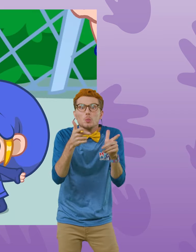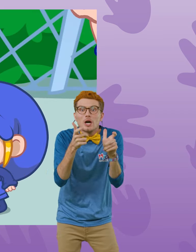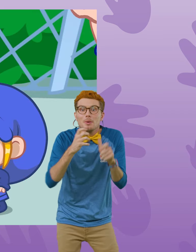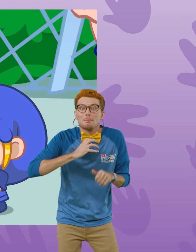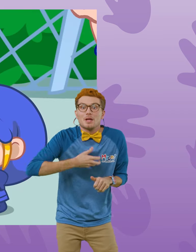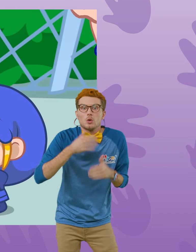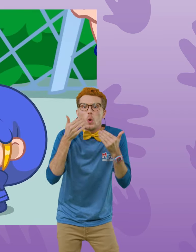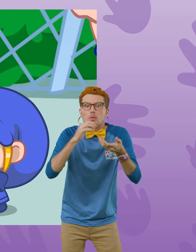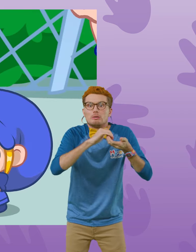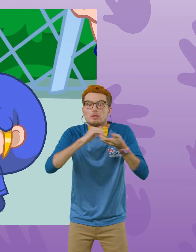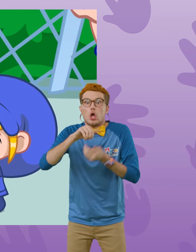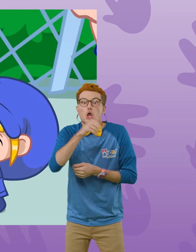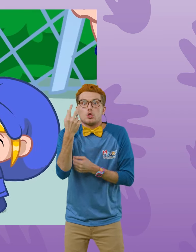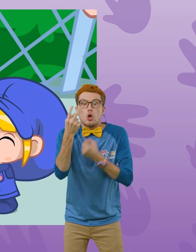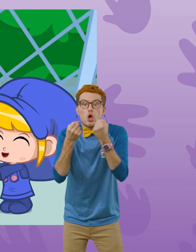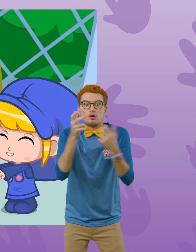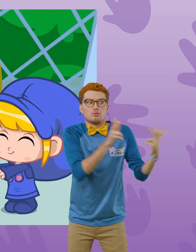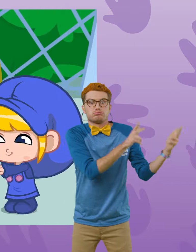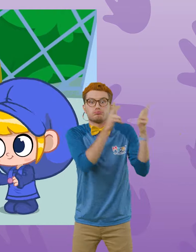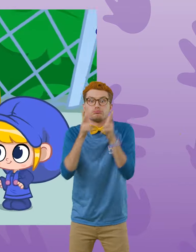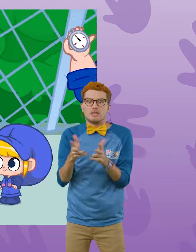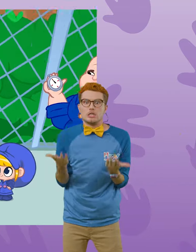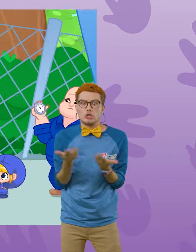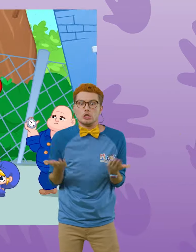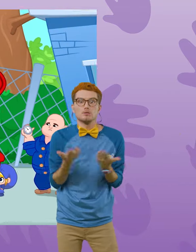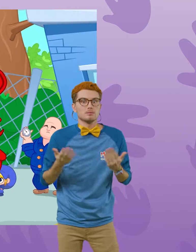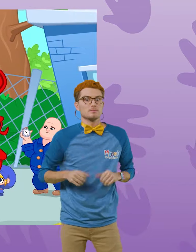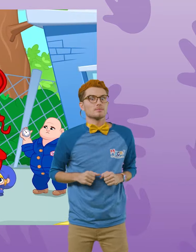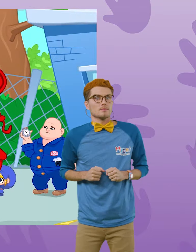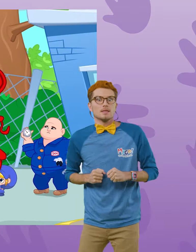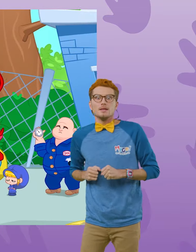Morphle. Tow the other two cars back here.